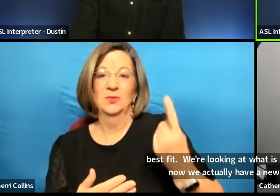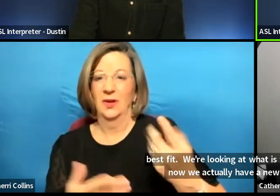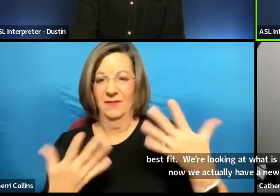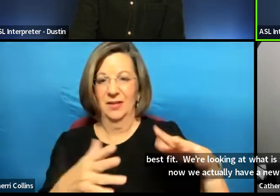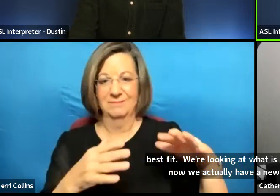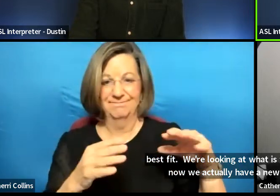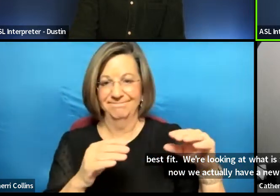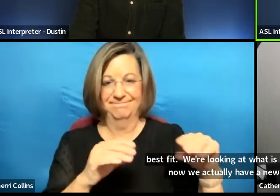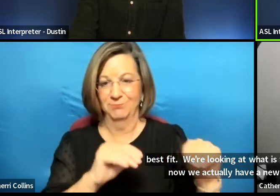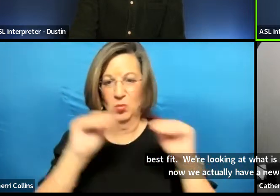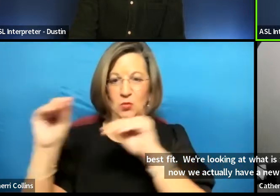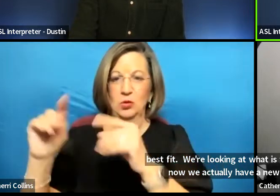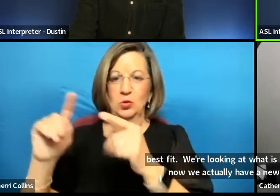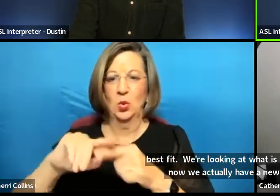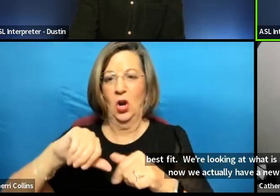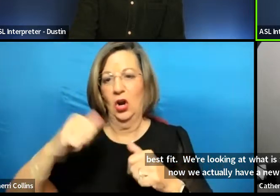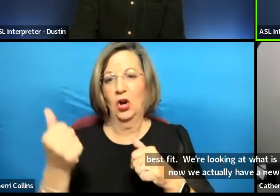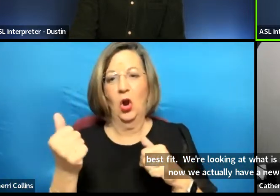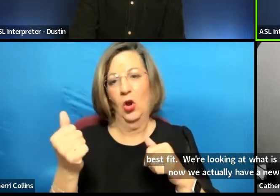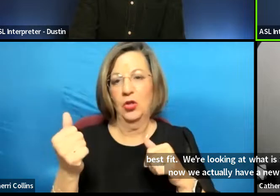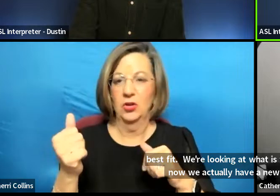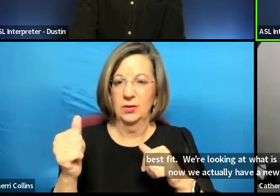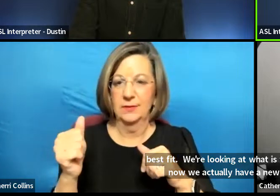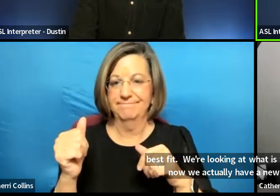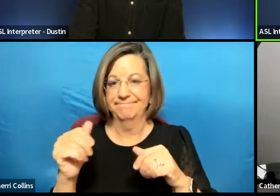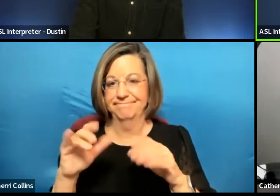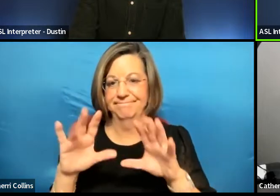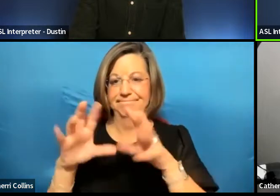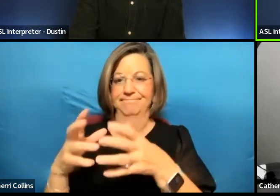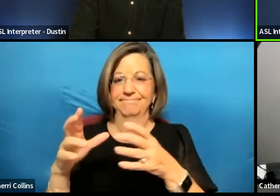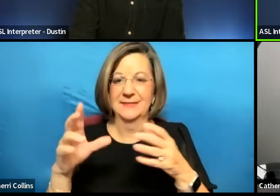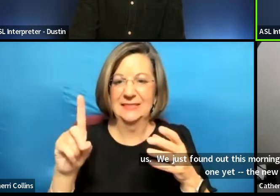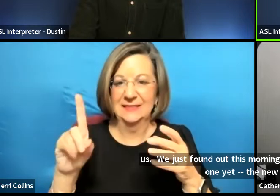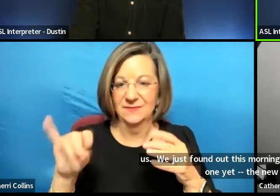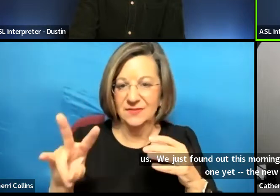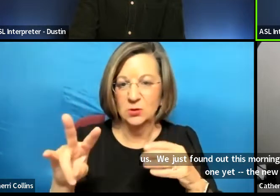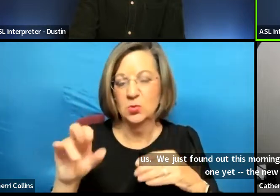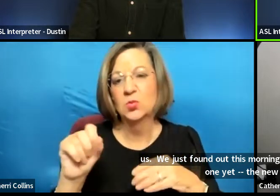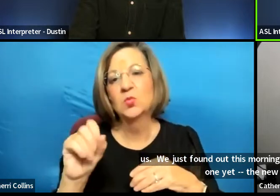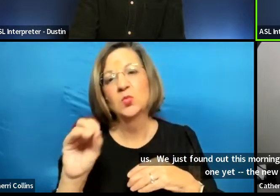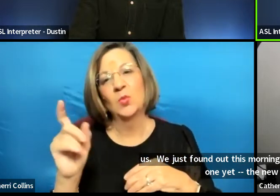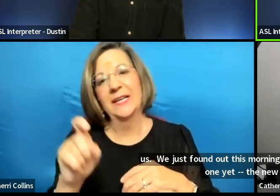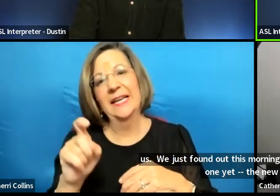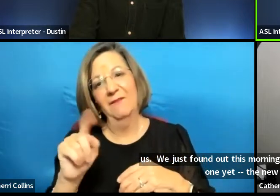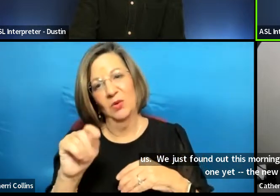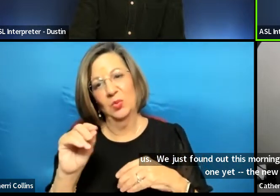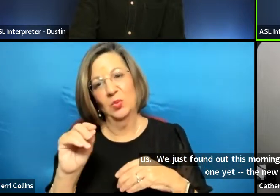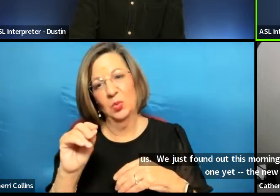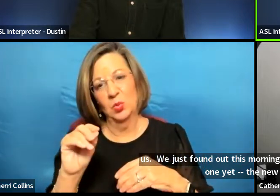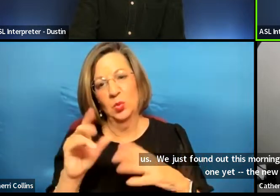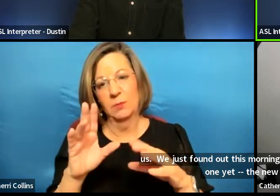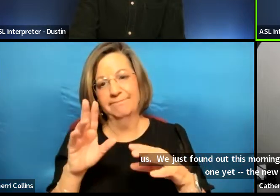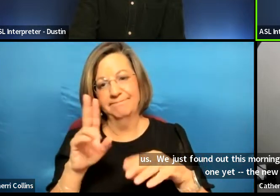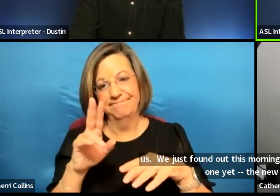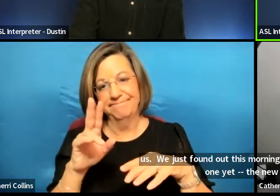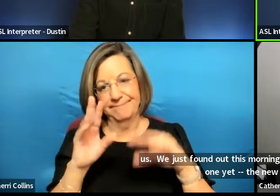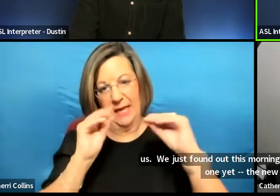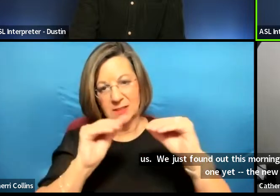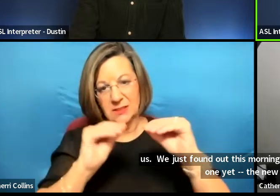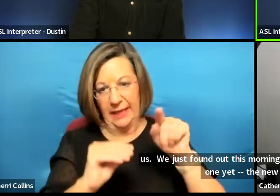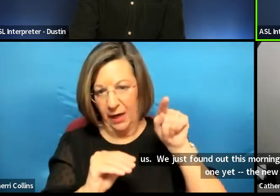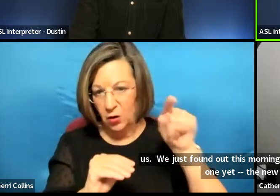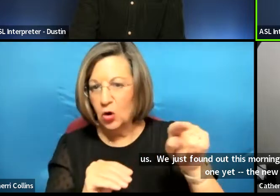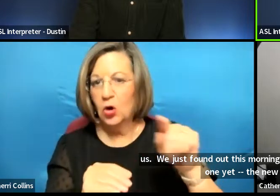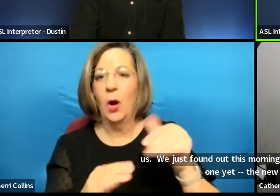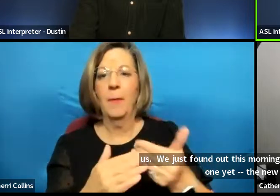person. The previous person moved on to another division. And so we